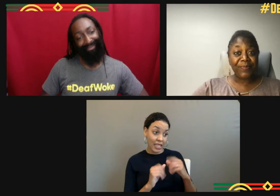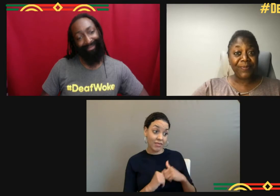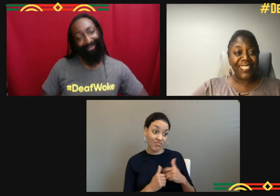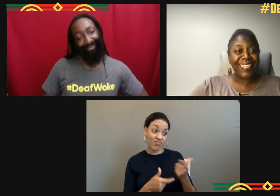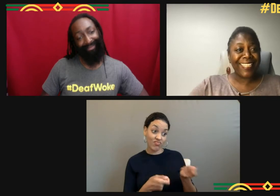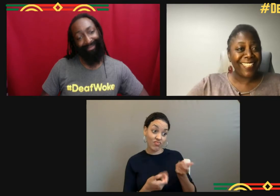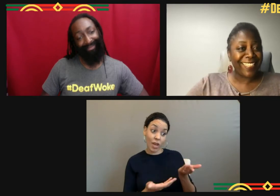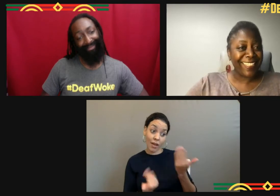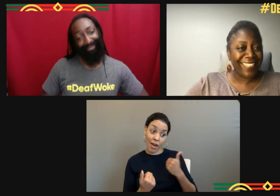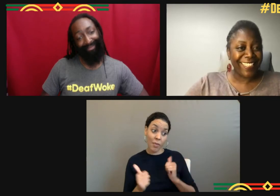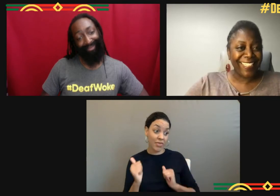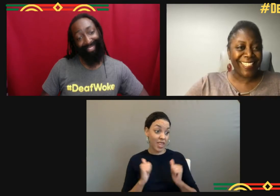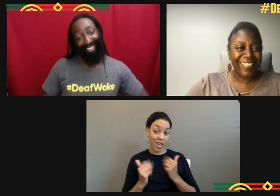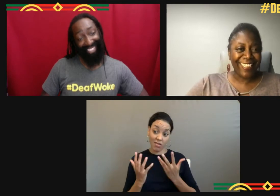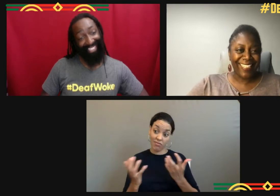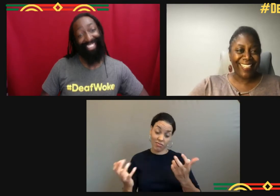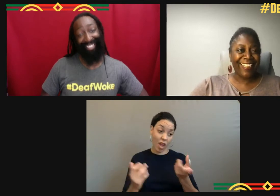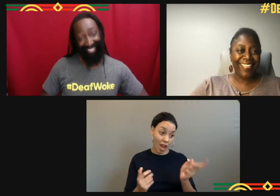theater.